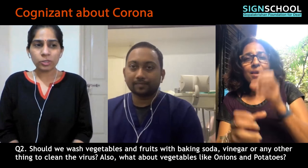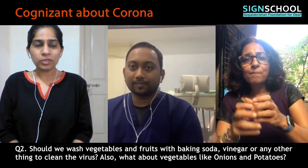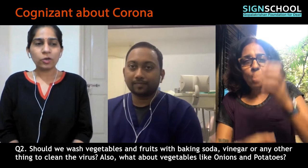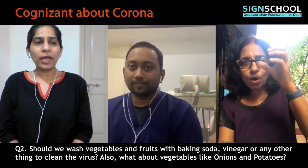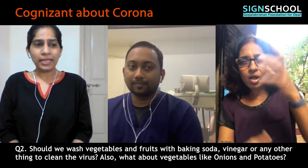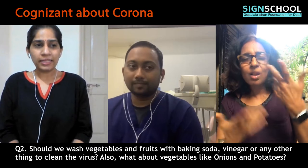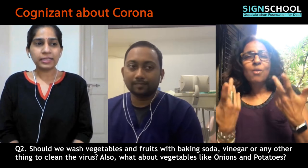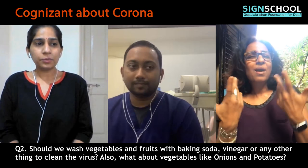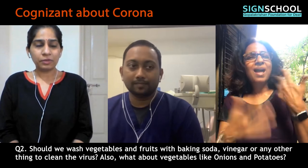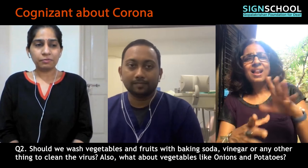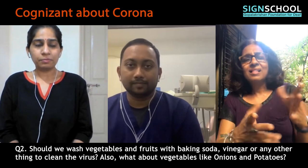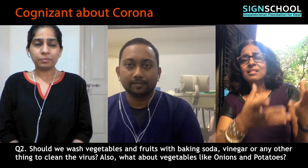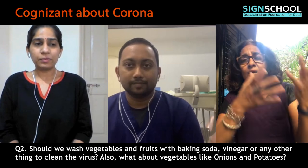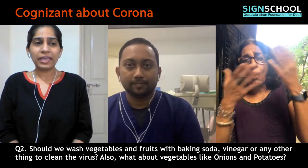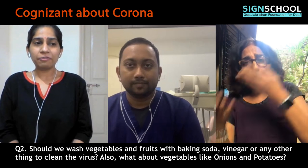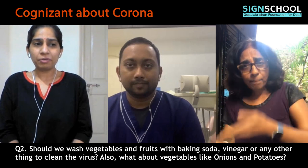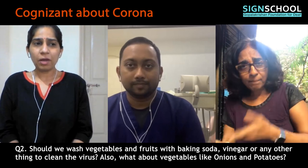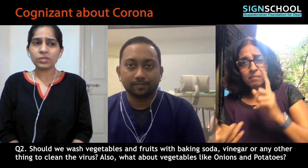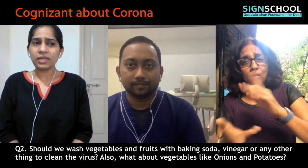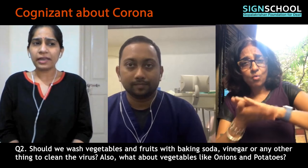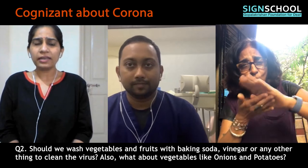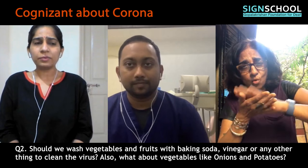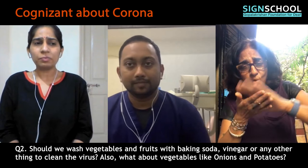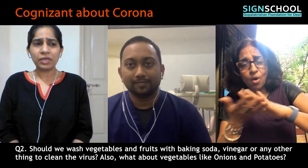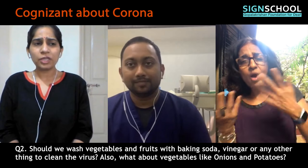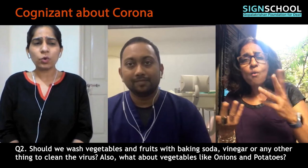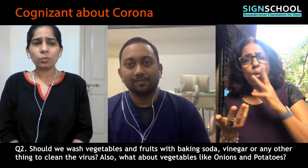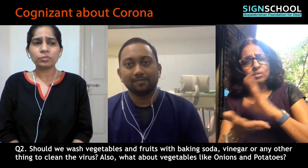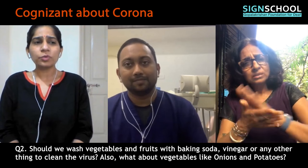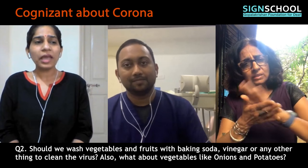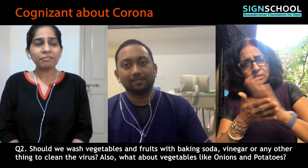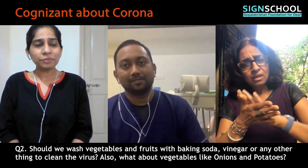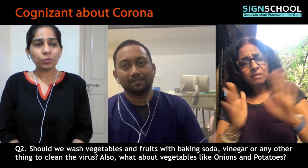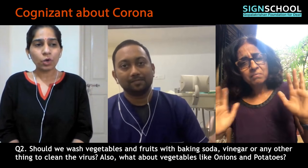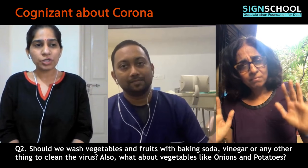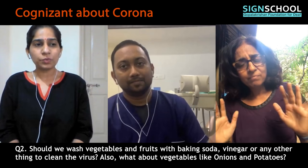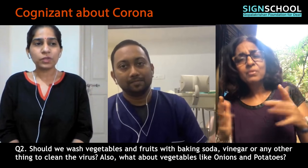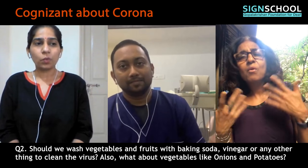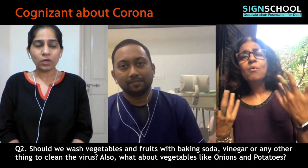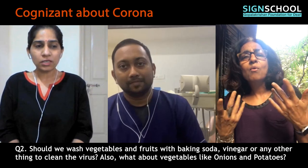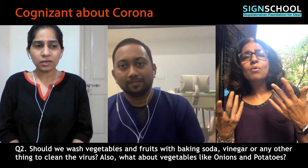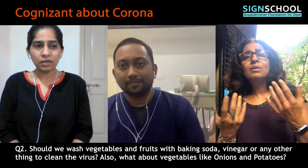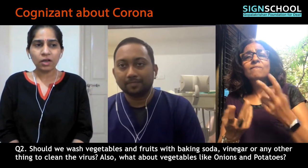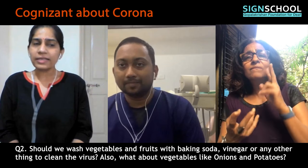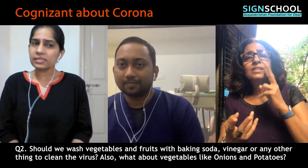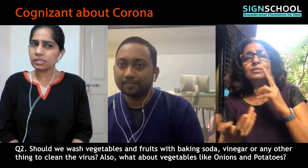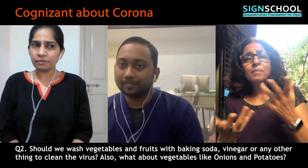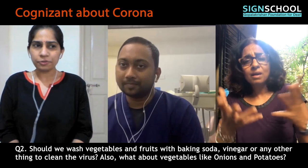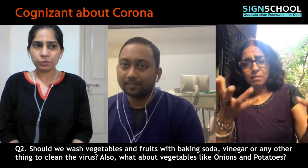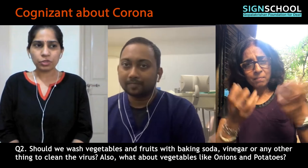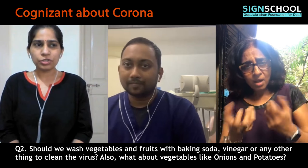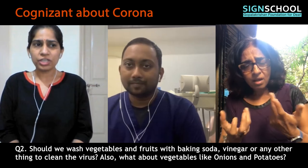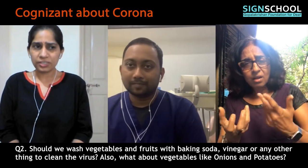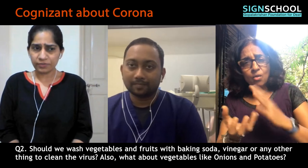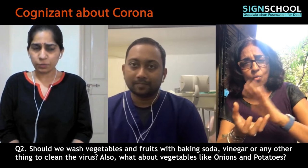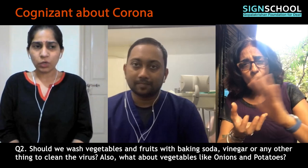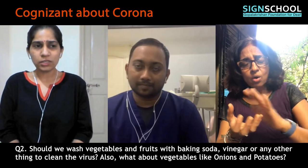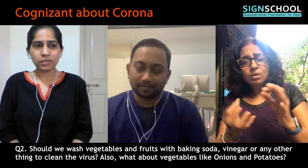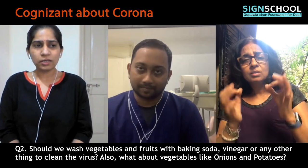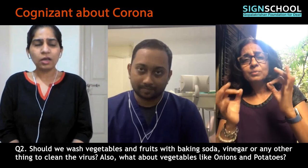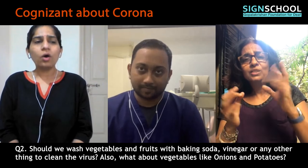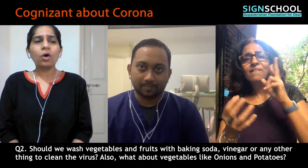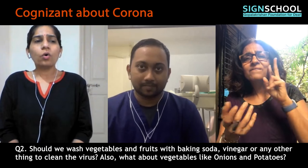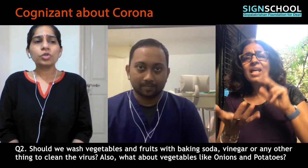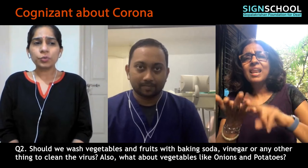or water bottle or anything that we get from outside and we bring it home, do we have to wash it with water? Is it enough to wash it just